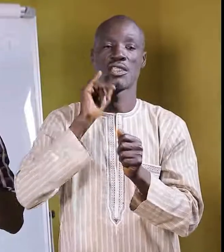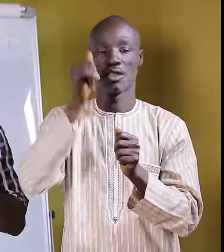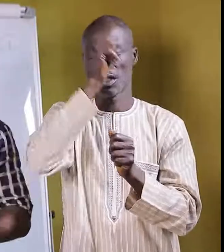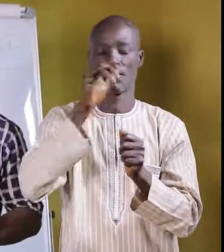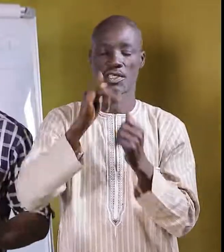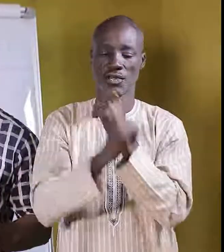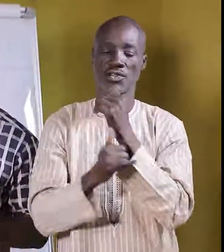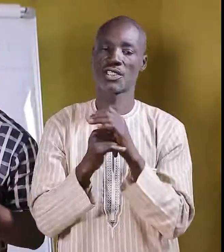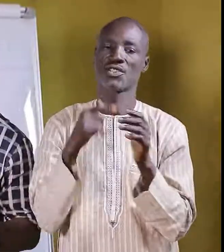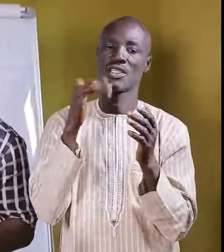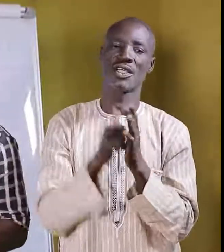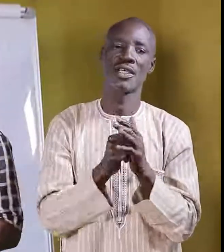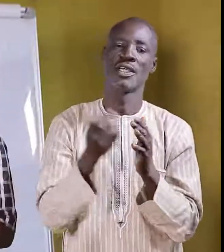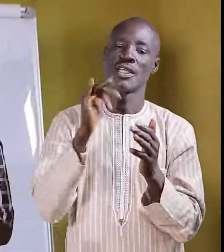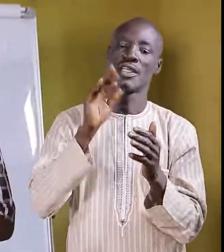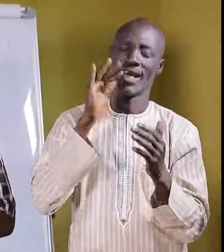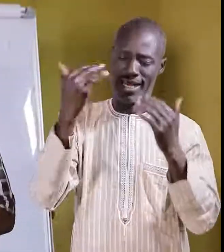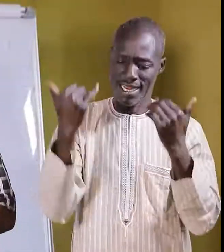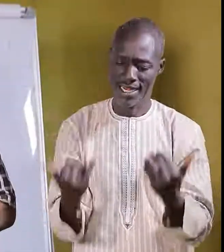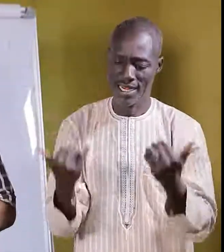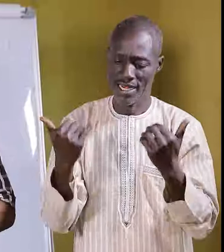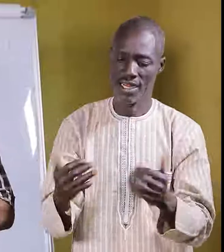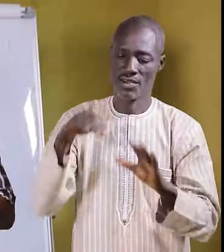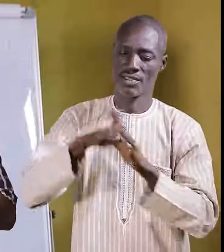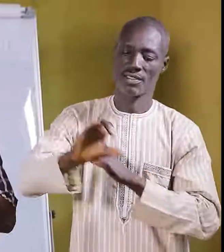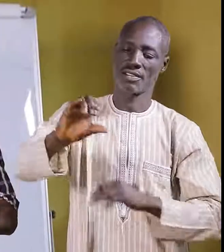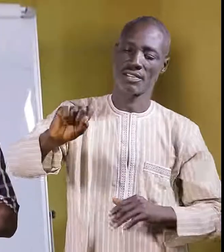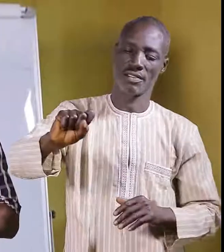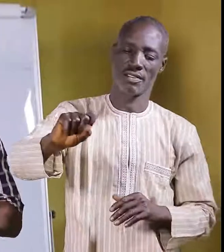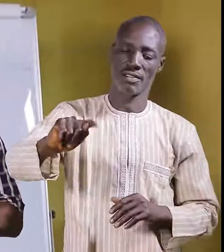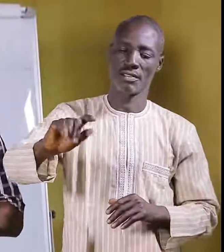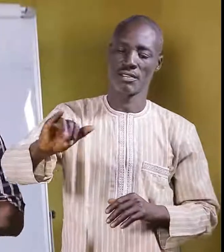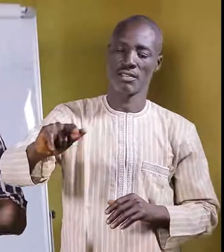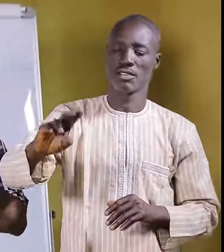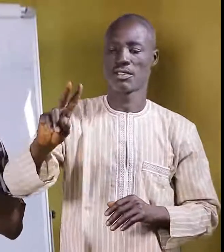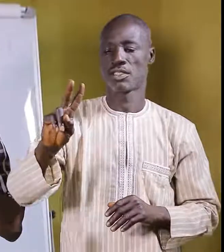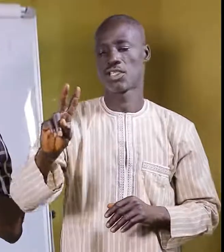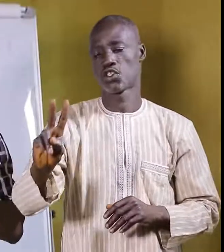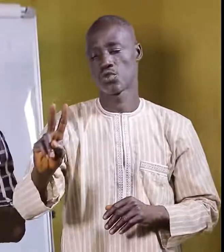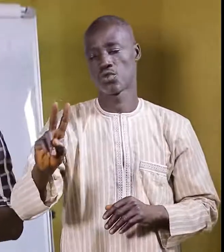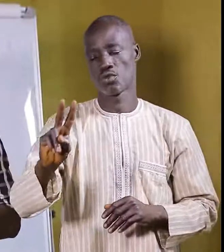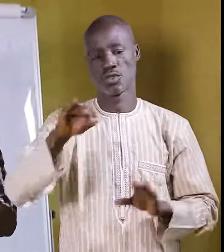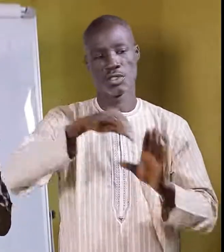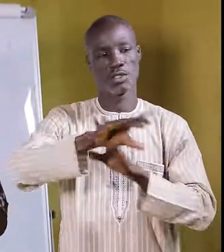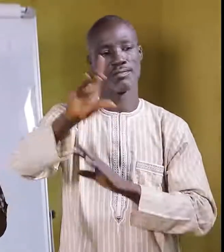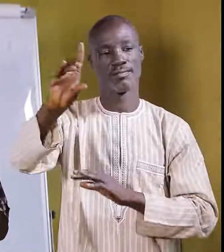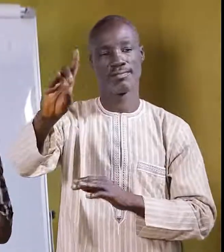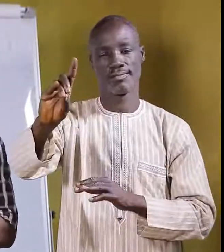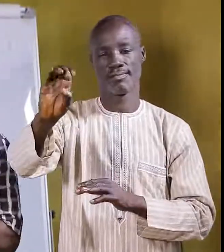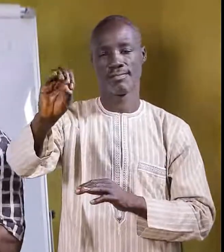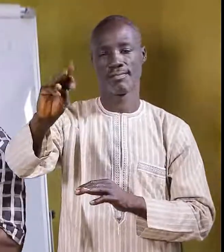that African countries are now in stage 2 of demographic transition theory. Why?